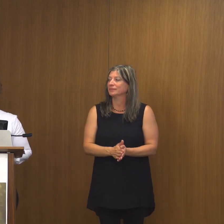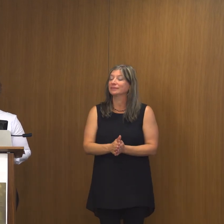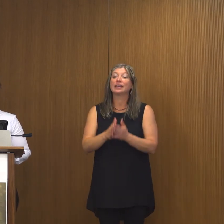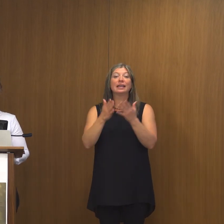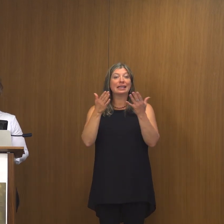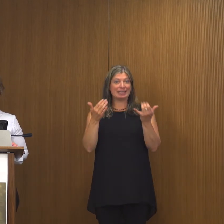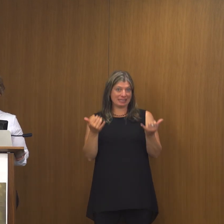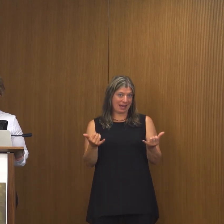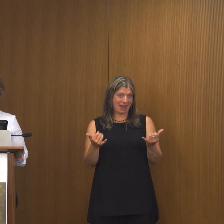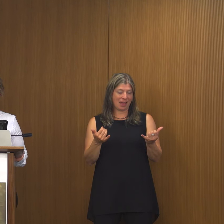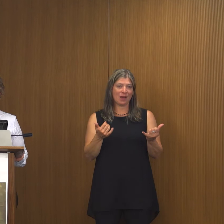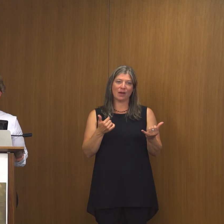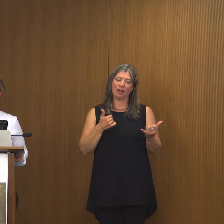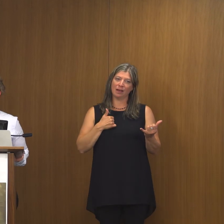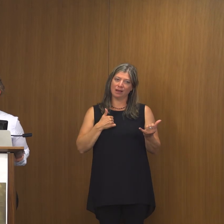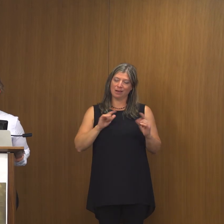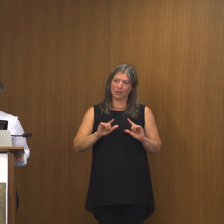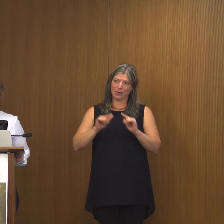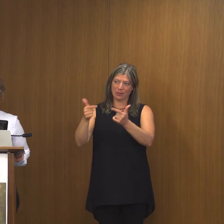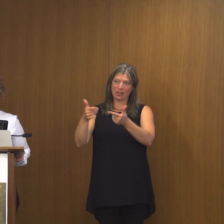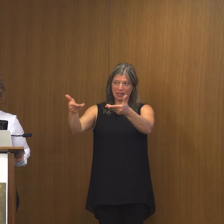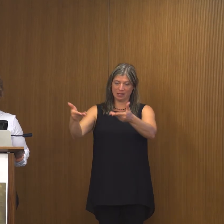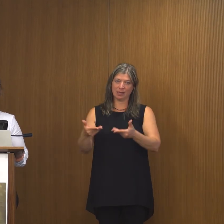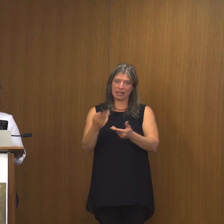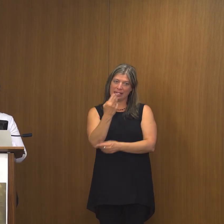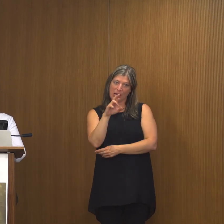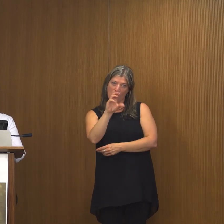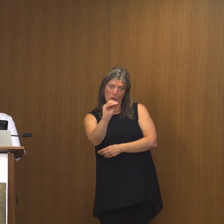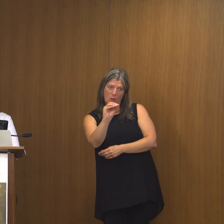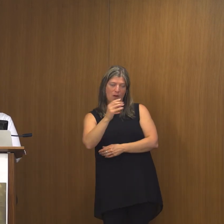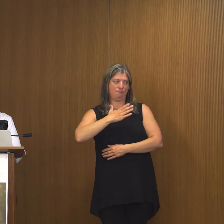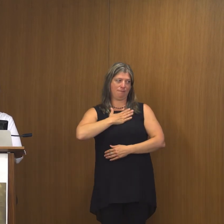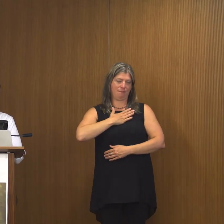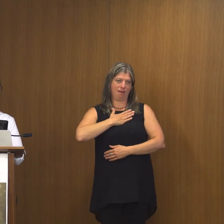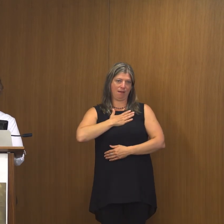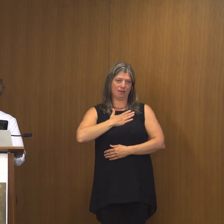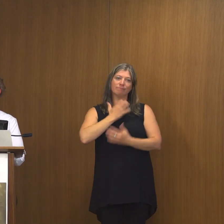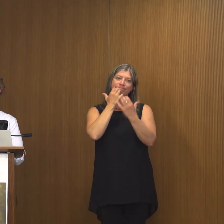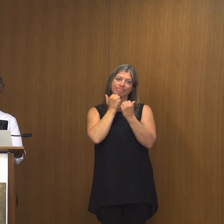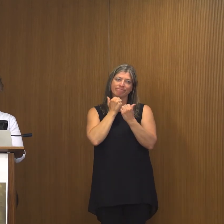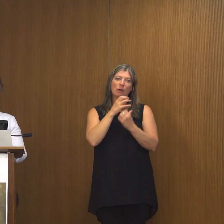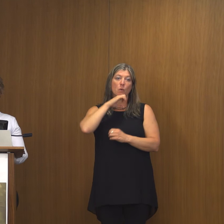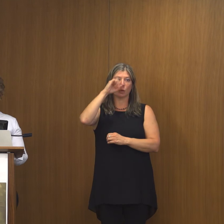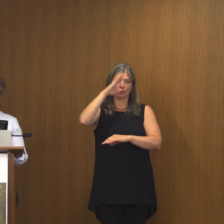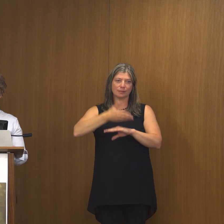So now I am very, very blessed to introduce you to another hero of mine, my oldest son,